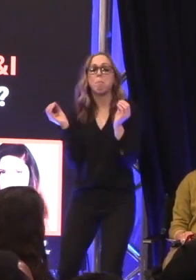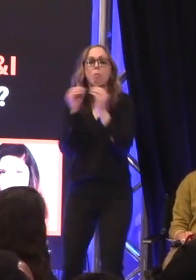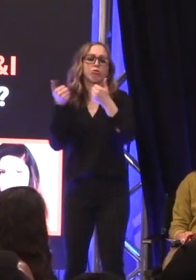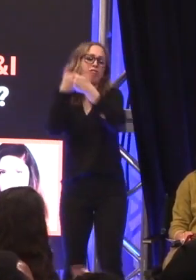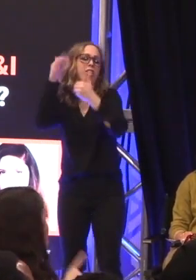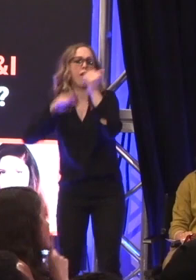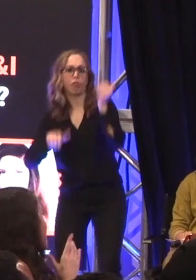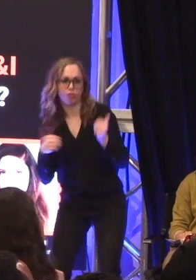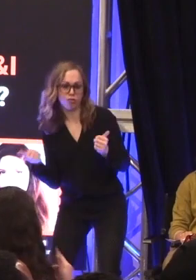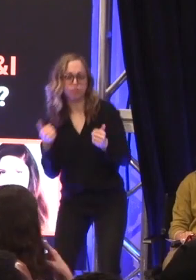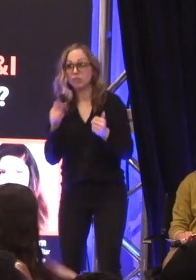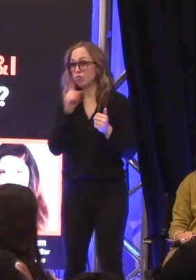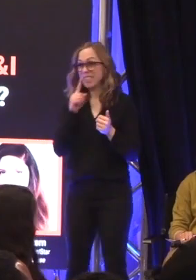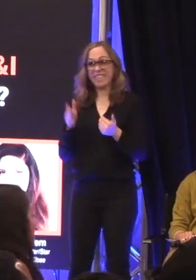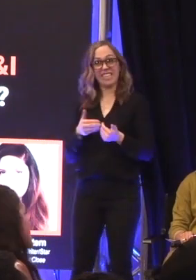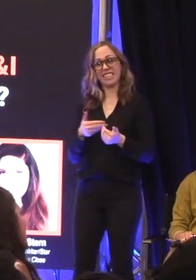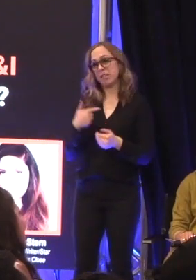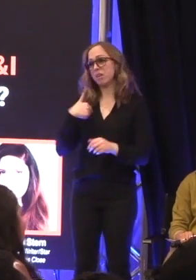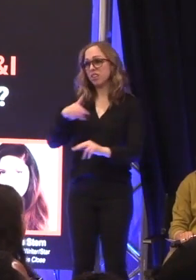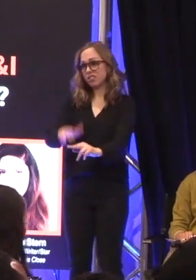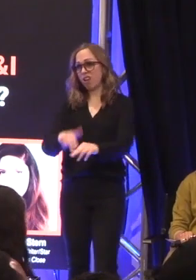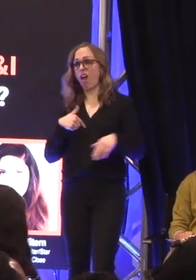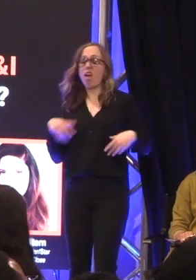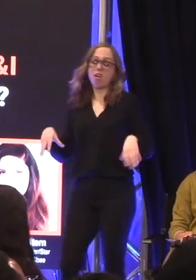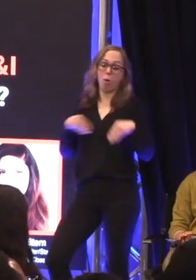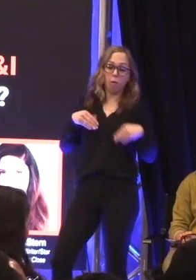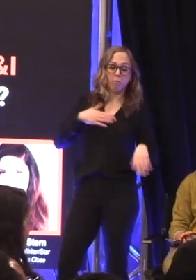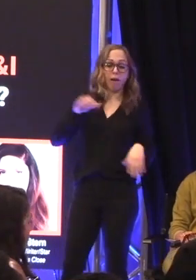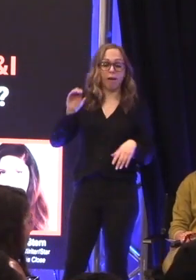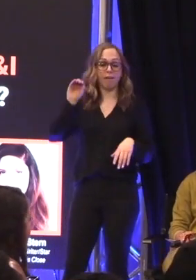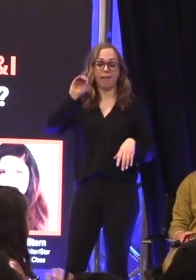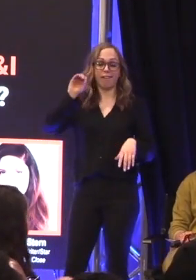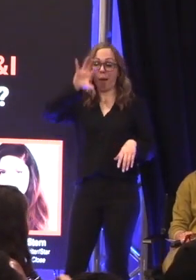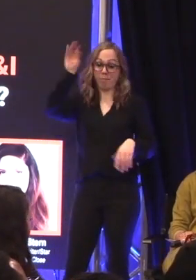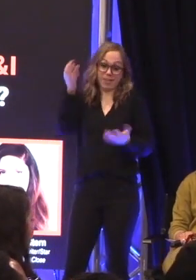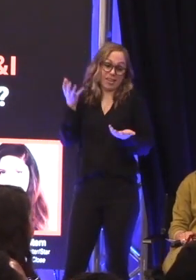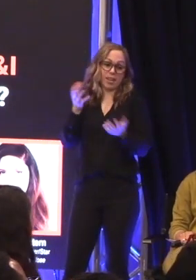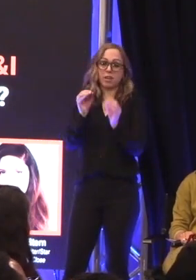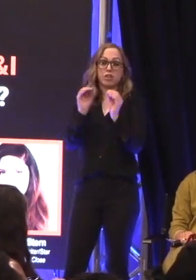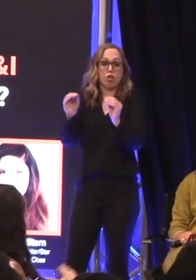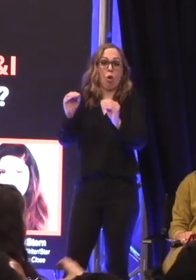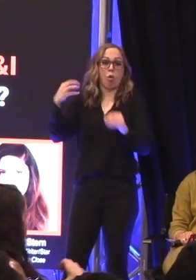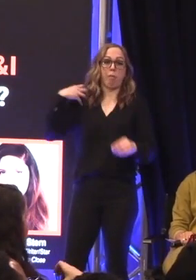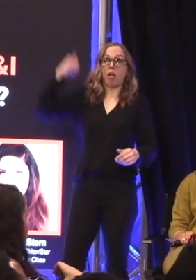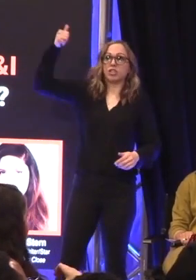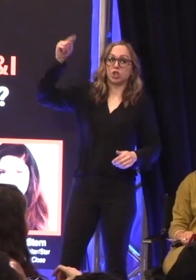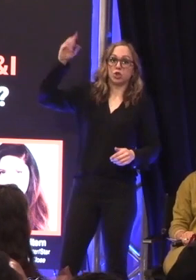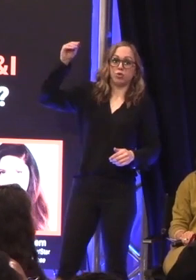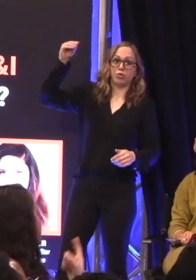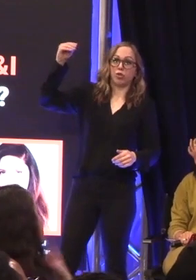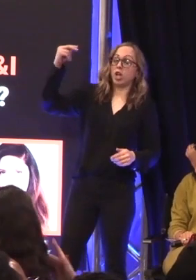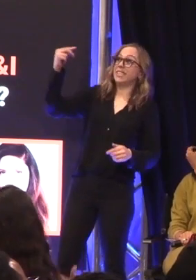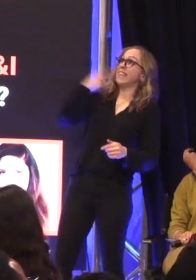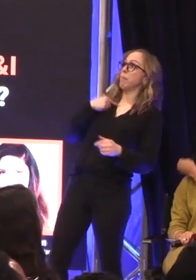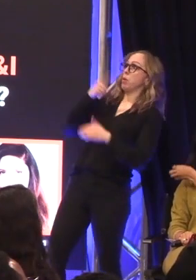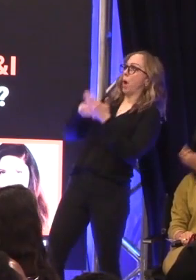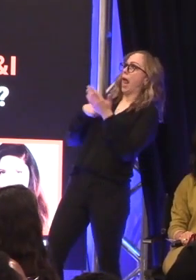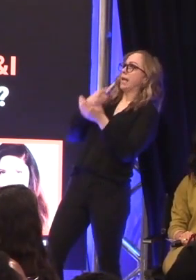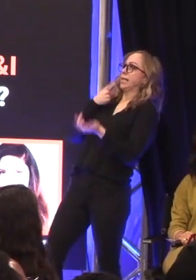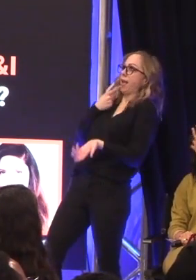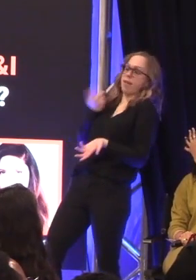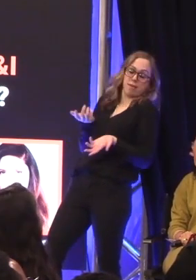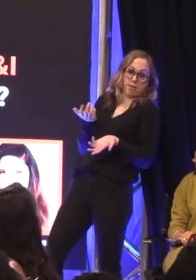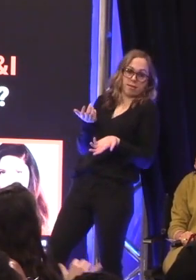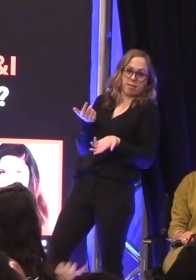is really easy for me to sit here as the owner of my own company without an employer to say what I say.